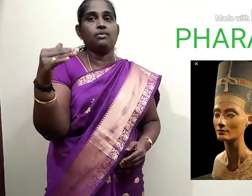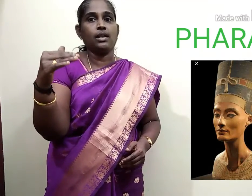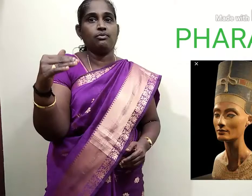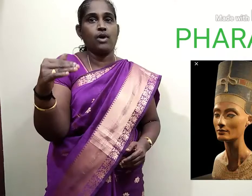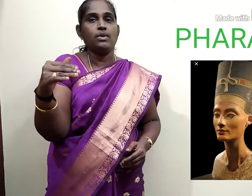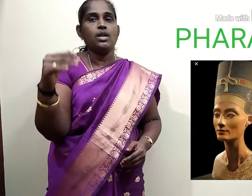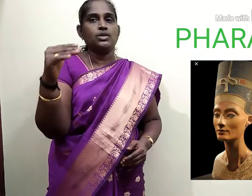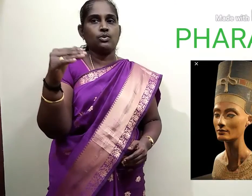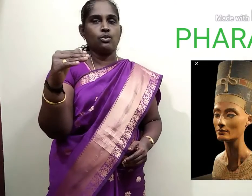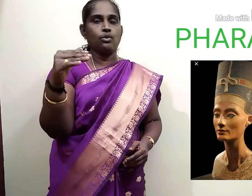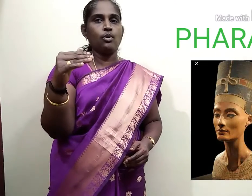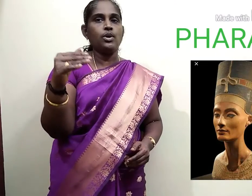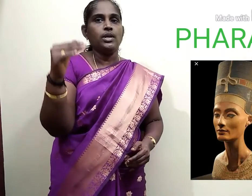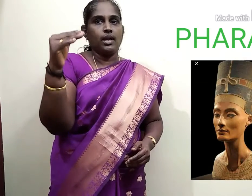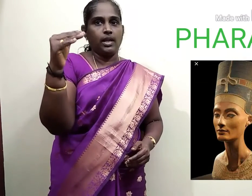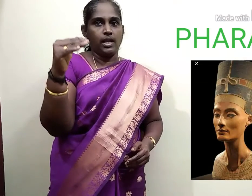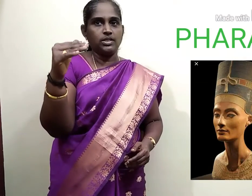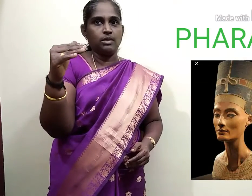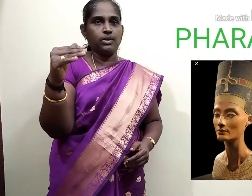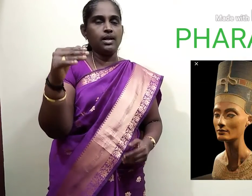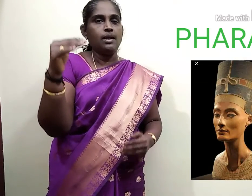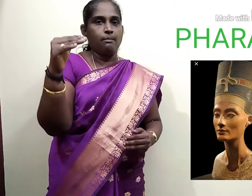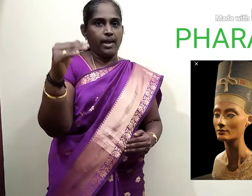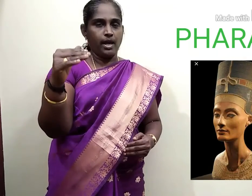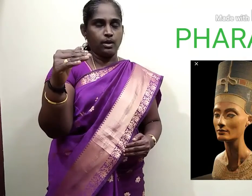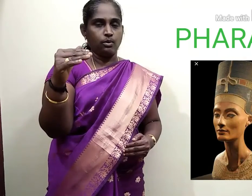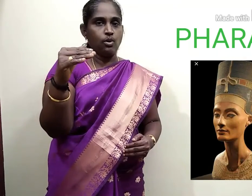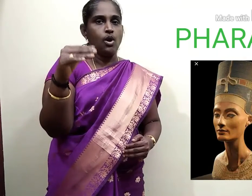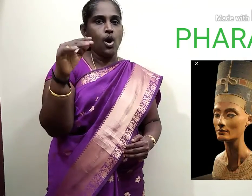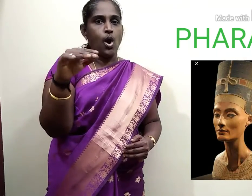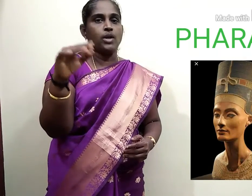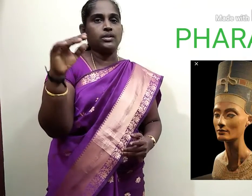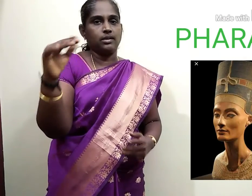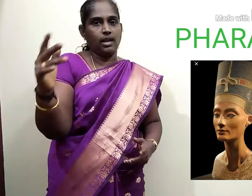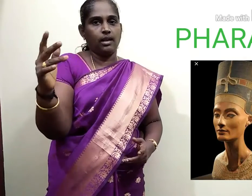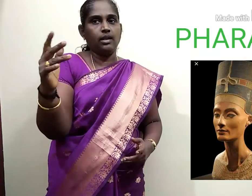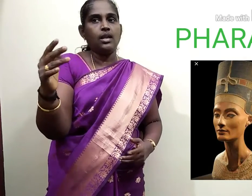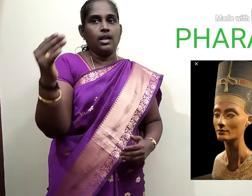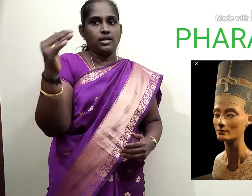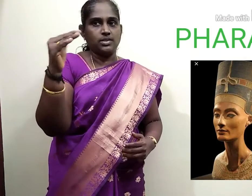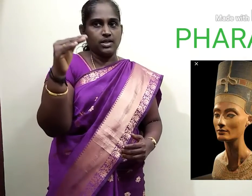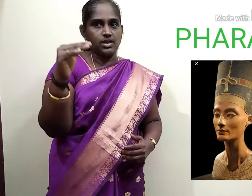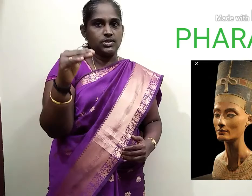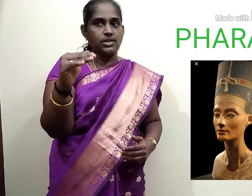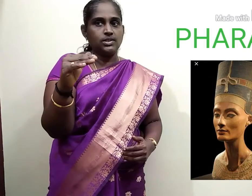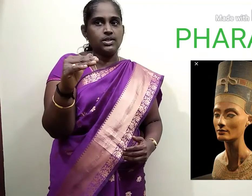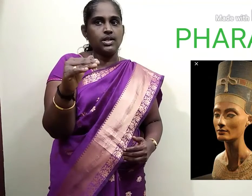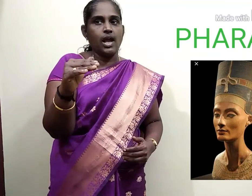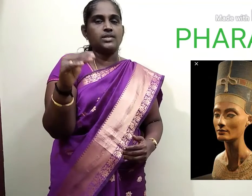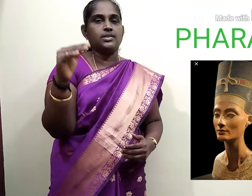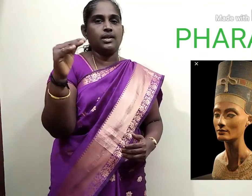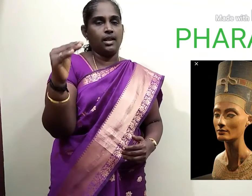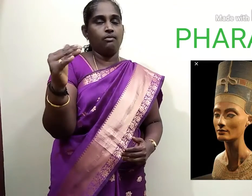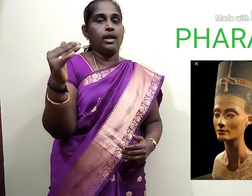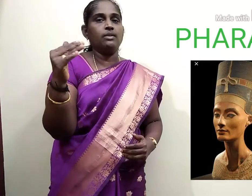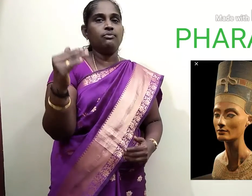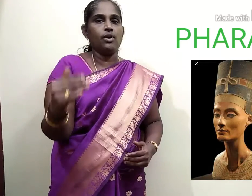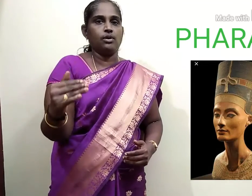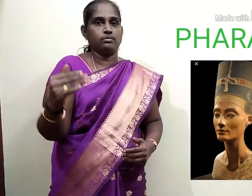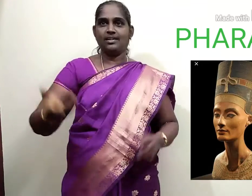divine form. So in Egypt, Pharaoh or the king is considered as the divine form. That